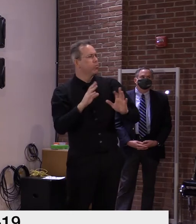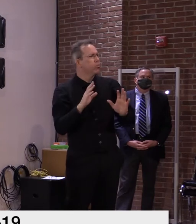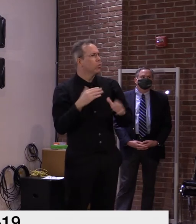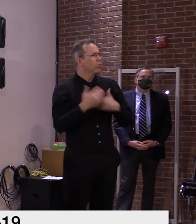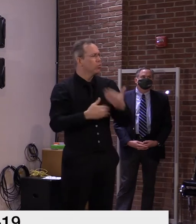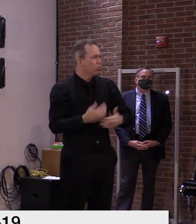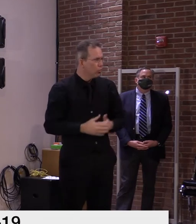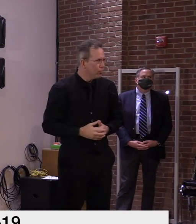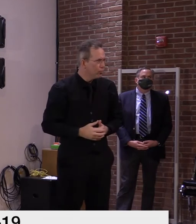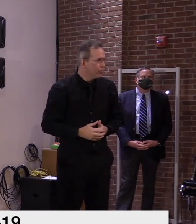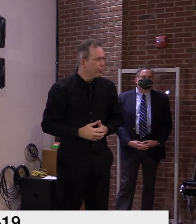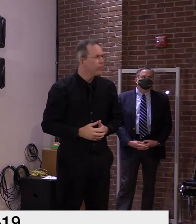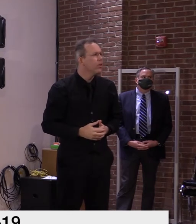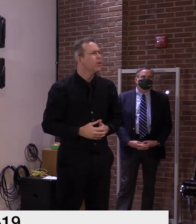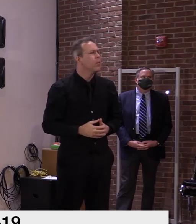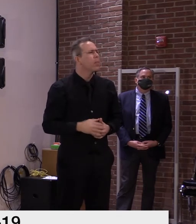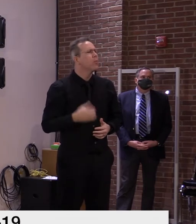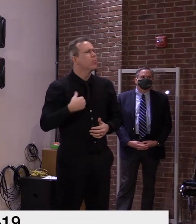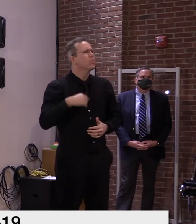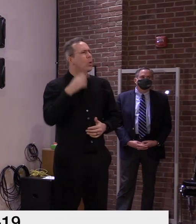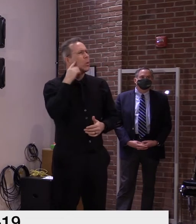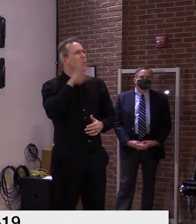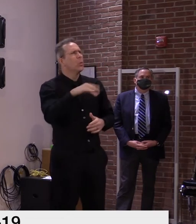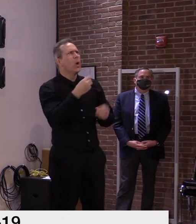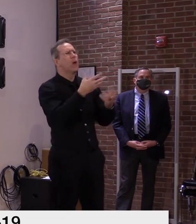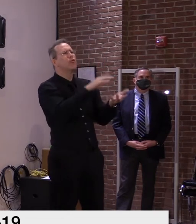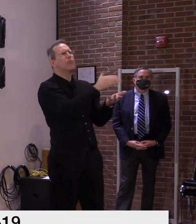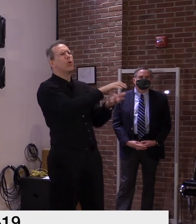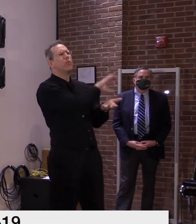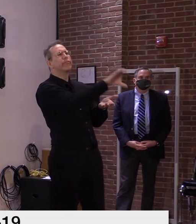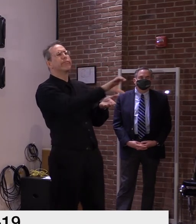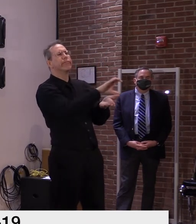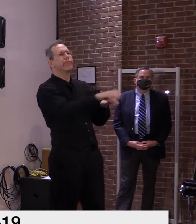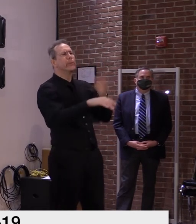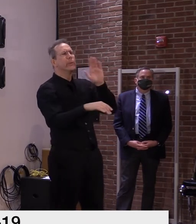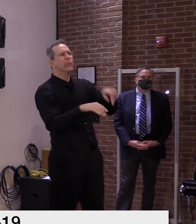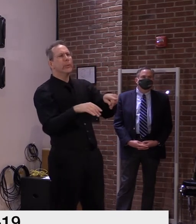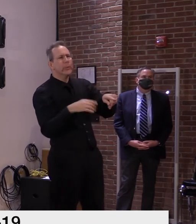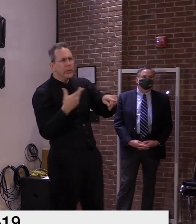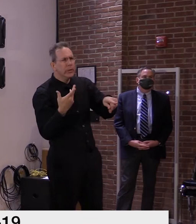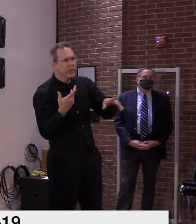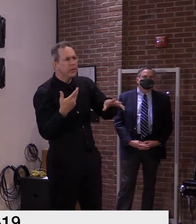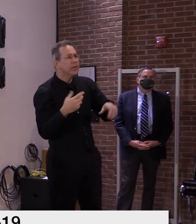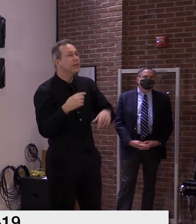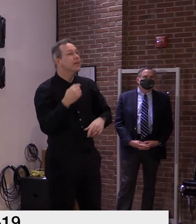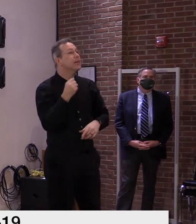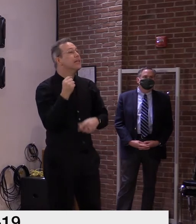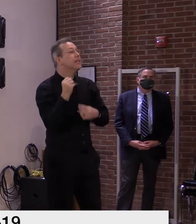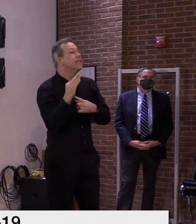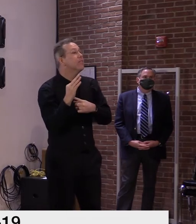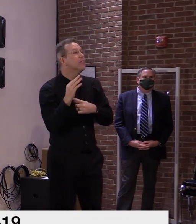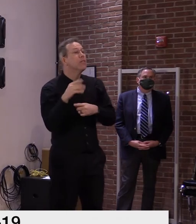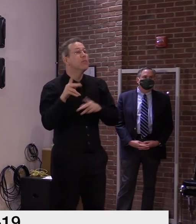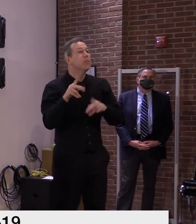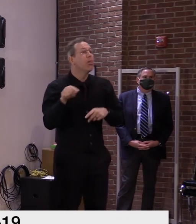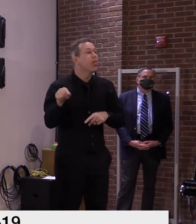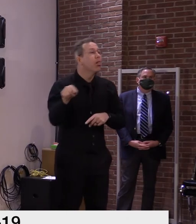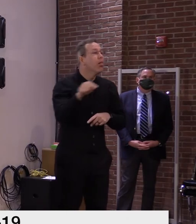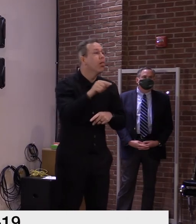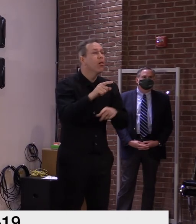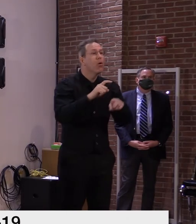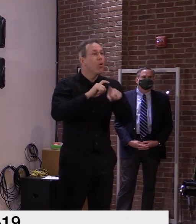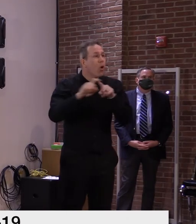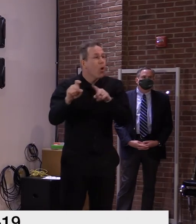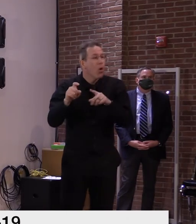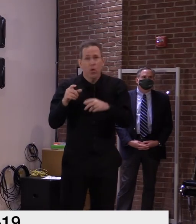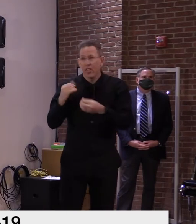going to happen given the size of the group. But if people will call on Monday or use or